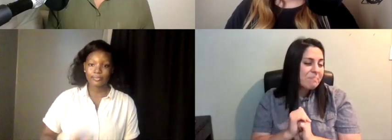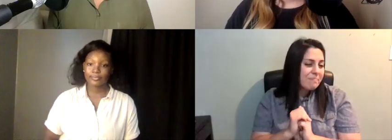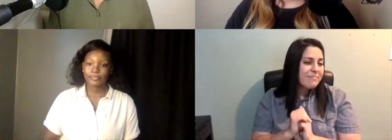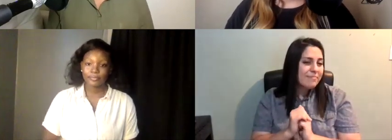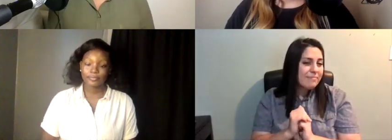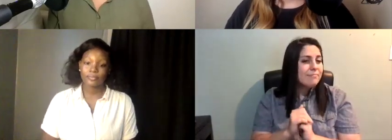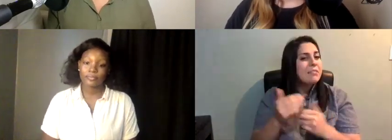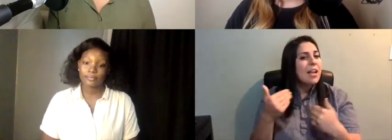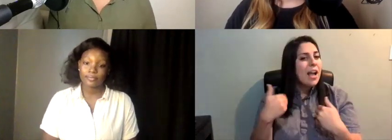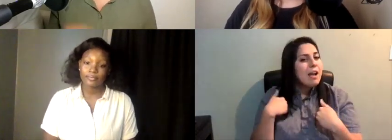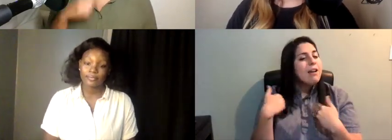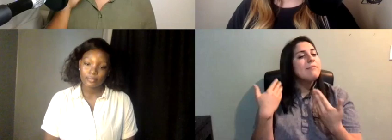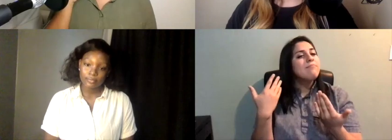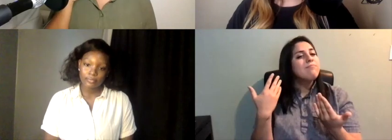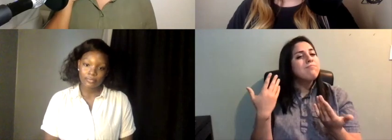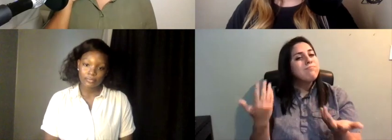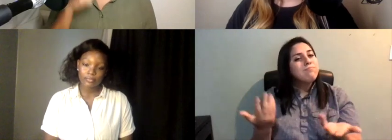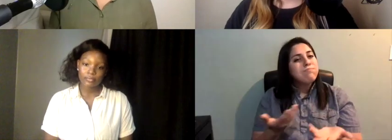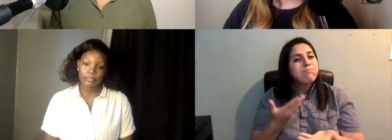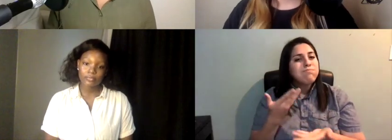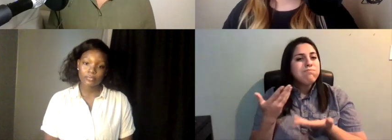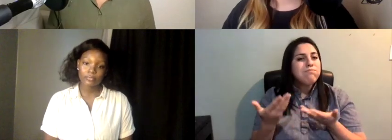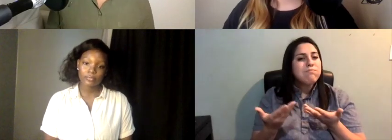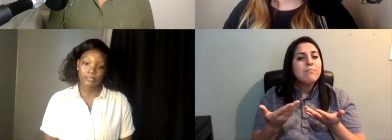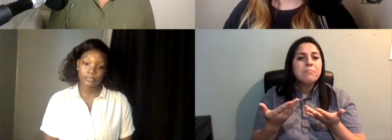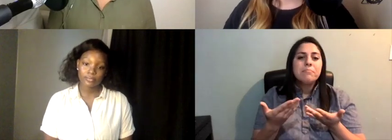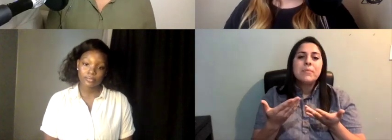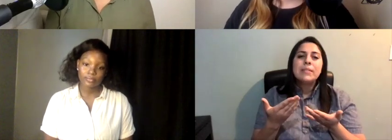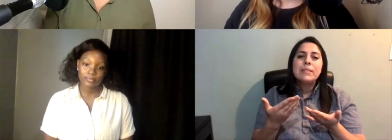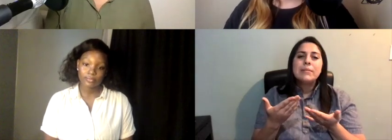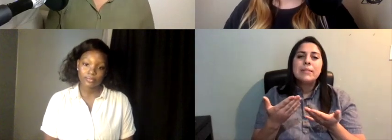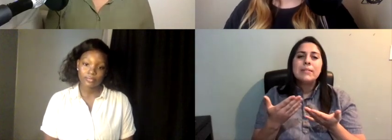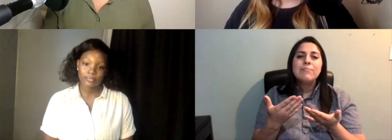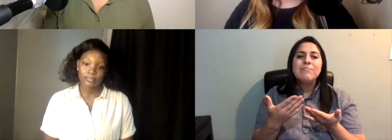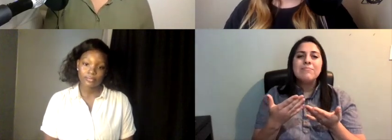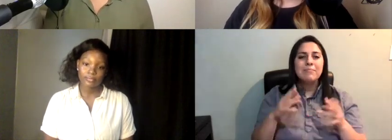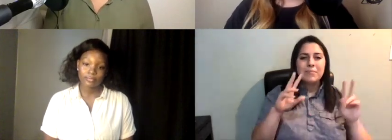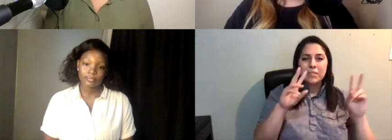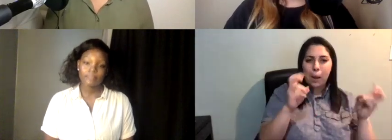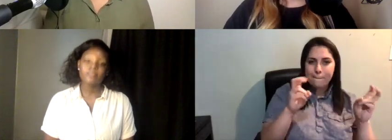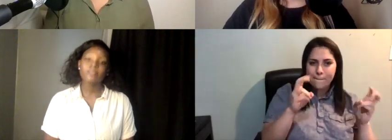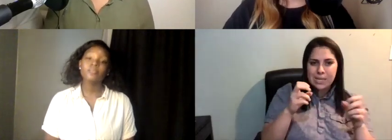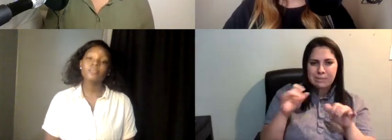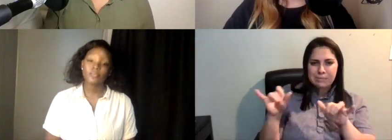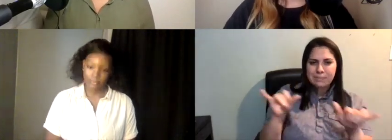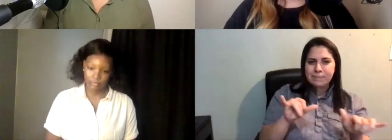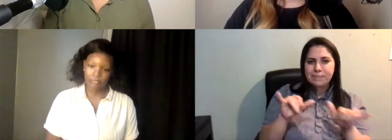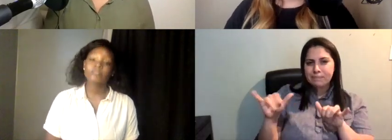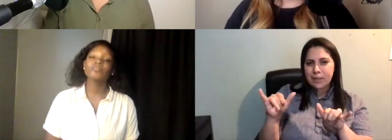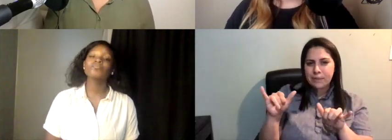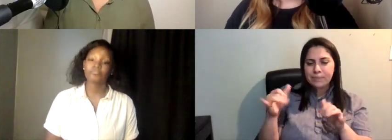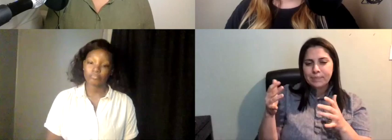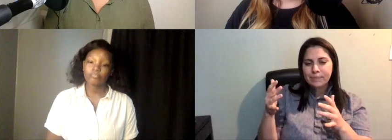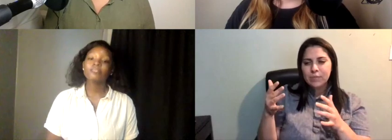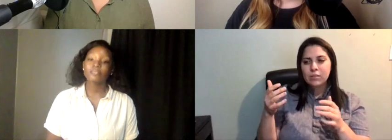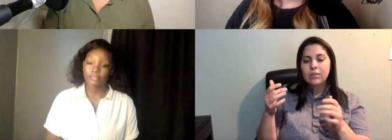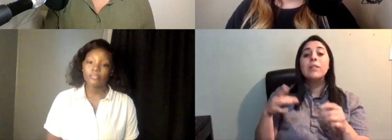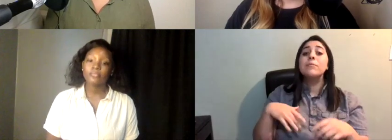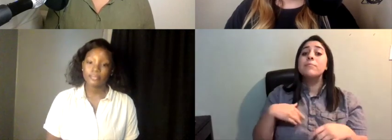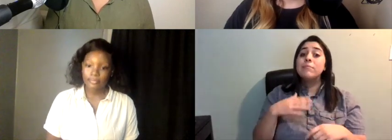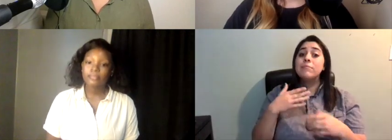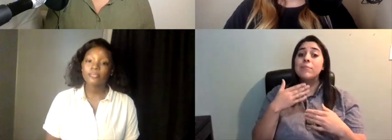some similar topic to end with. So I think that's a really good perspective, you know, from the